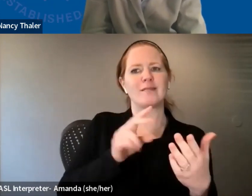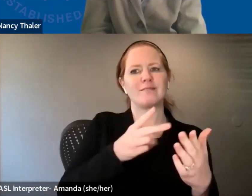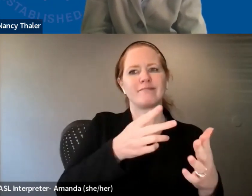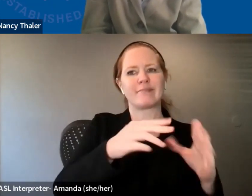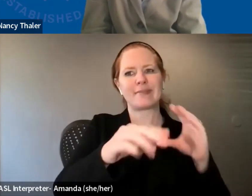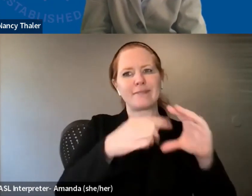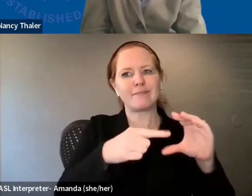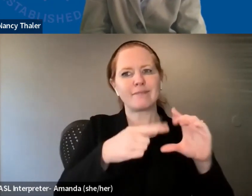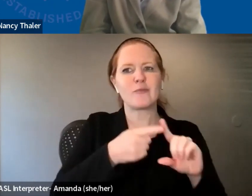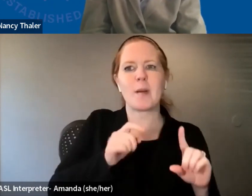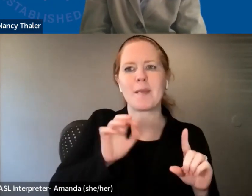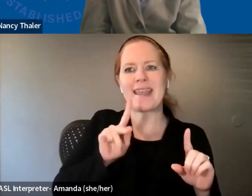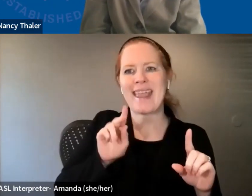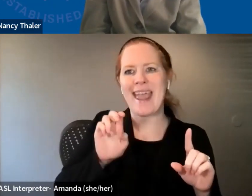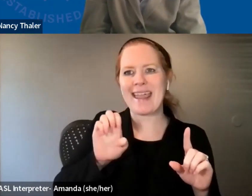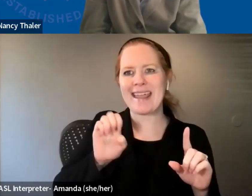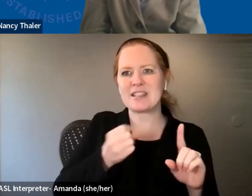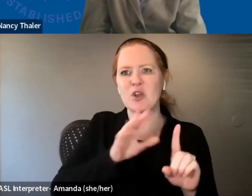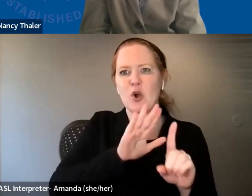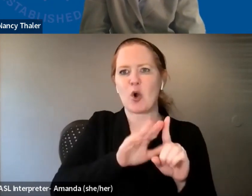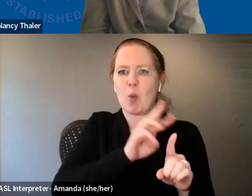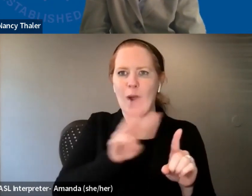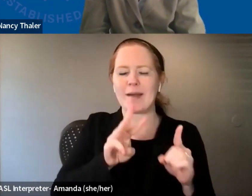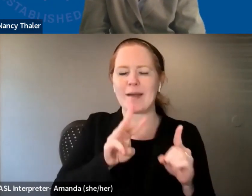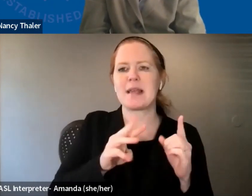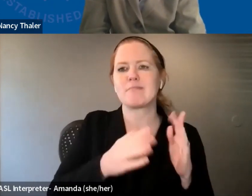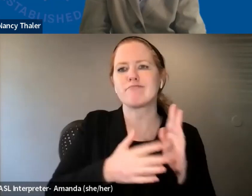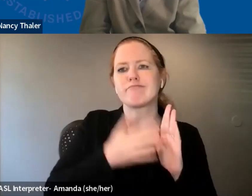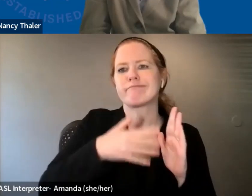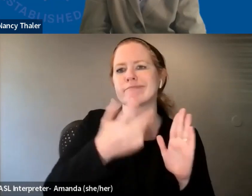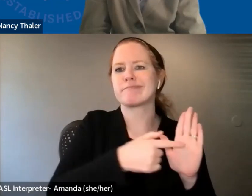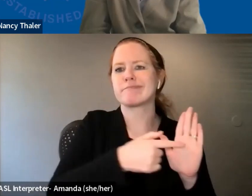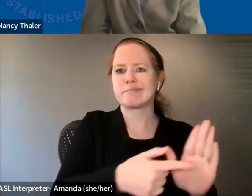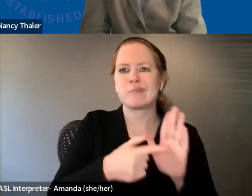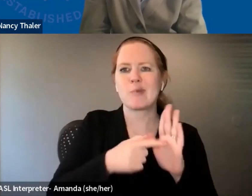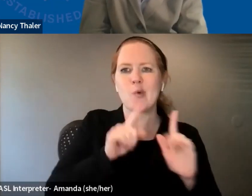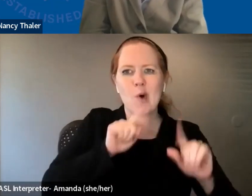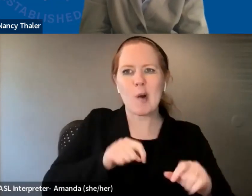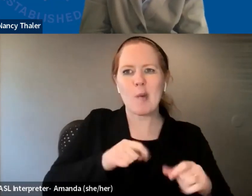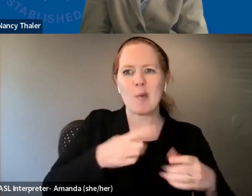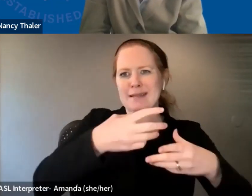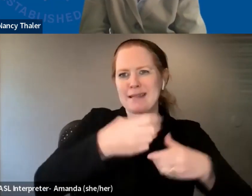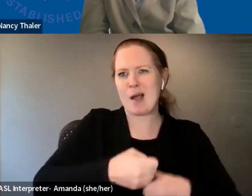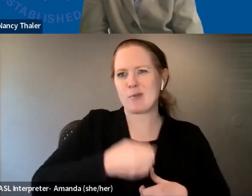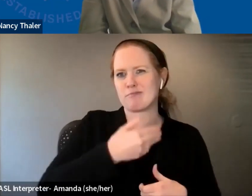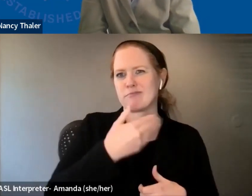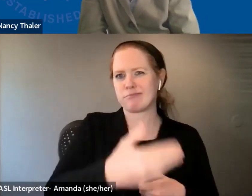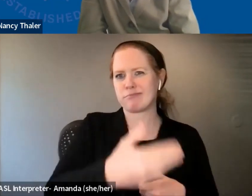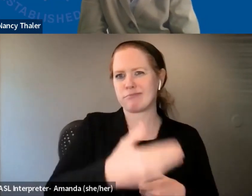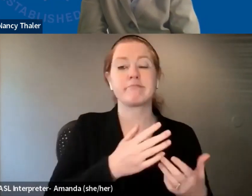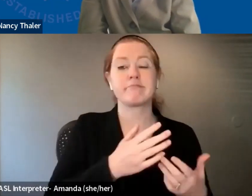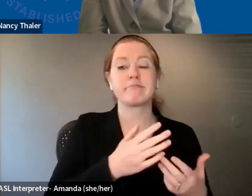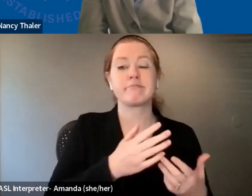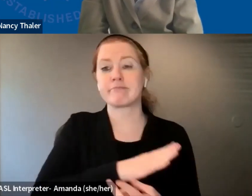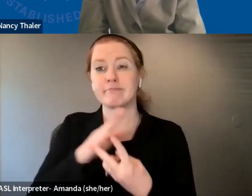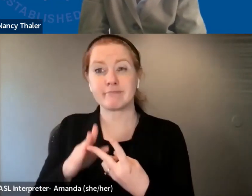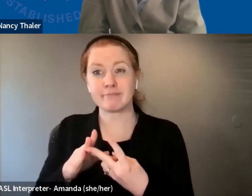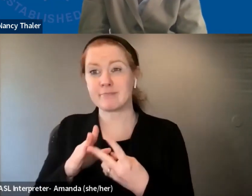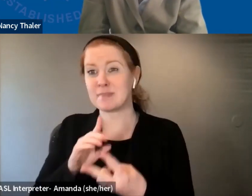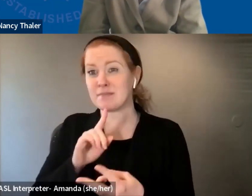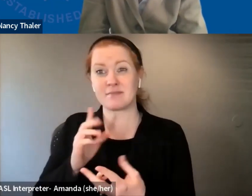they periodically showcase, highlight, and do reports and summaries. And other than that, I think you have to